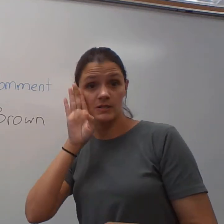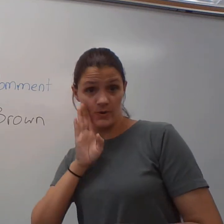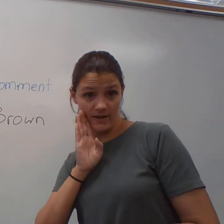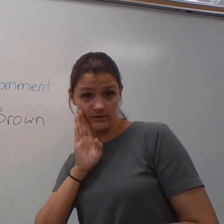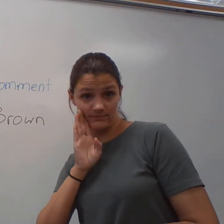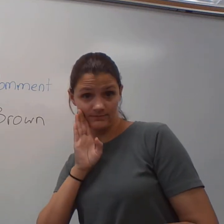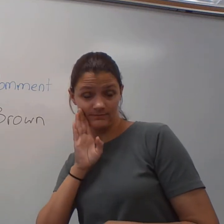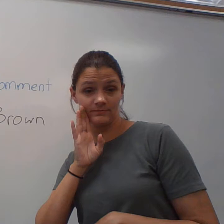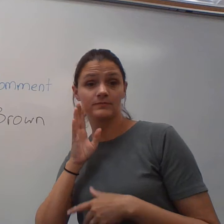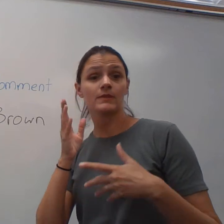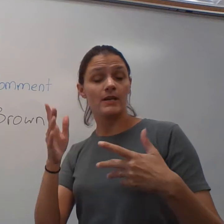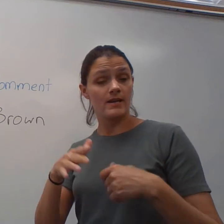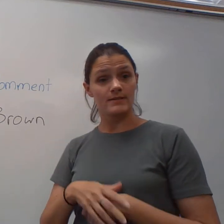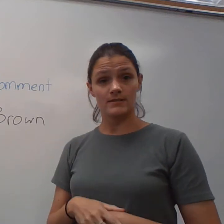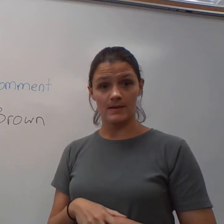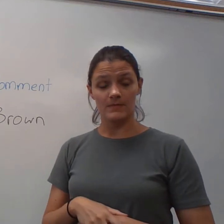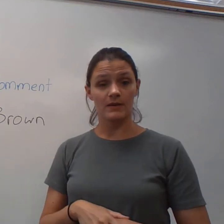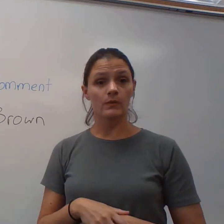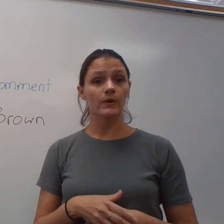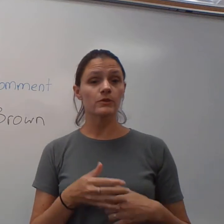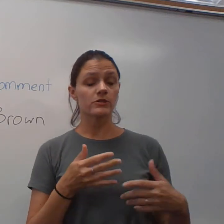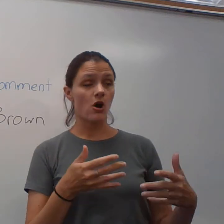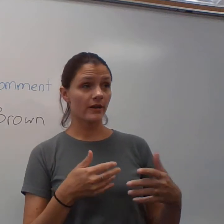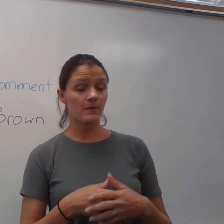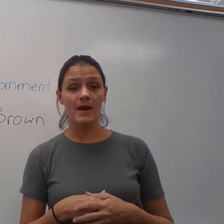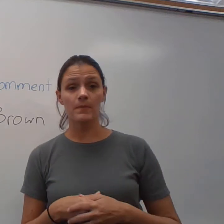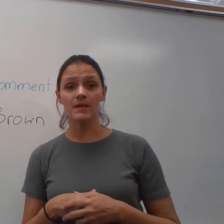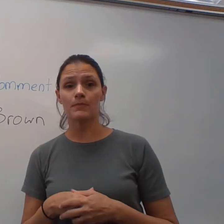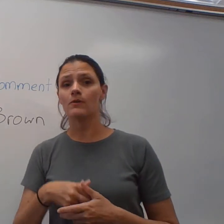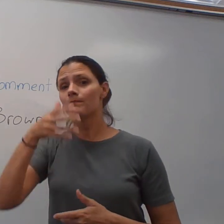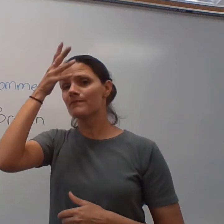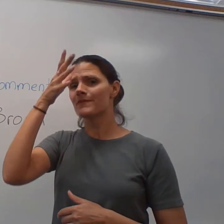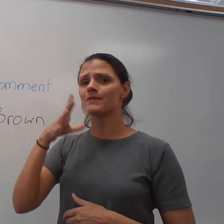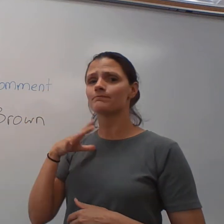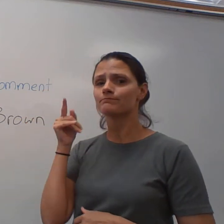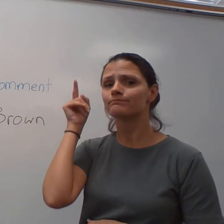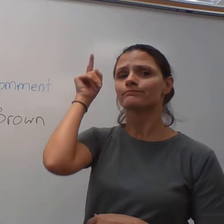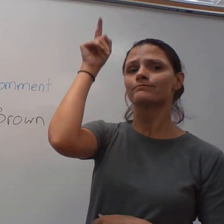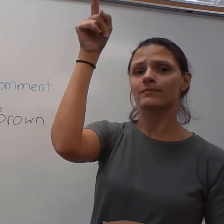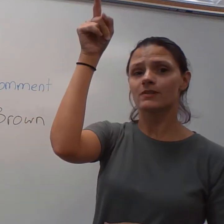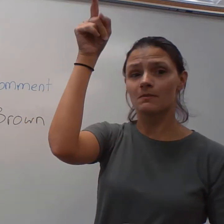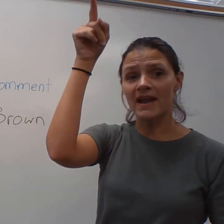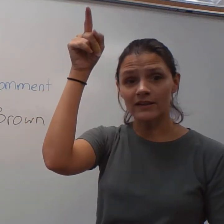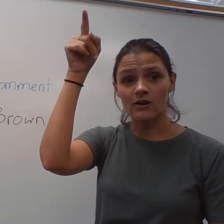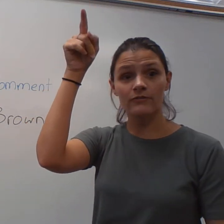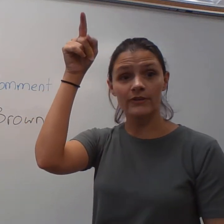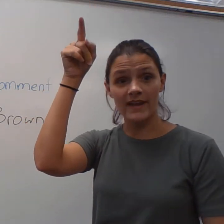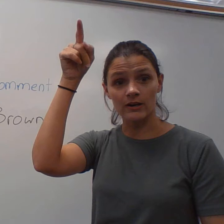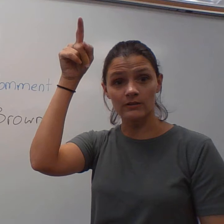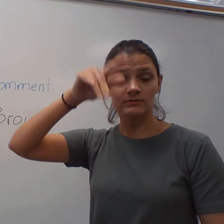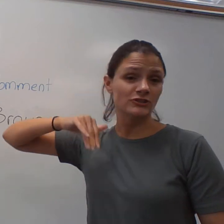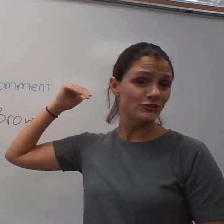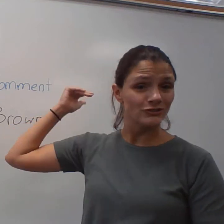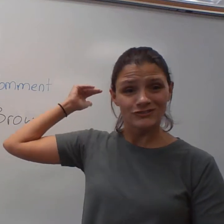brown. Same thing when we were talking about people. The man over there